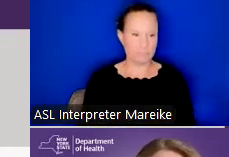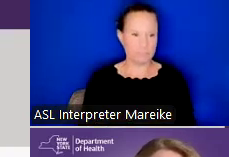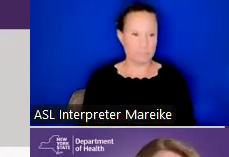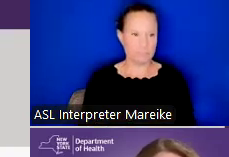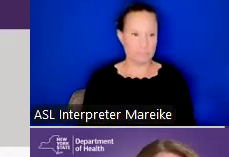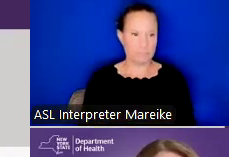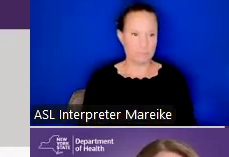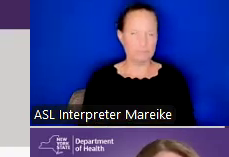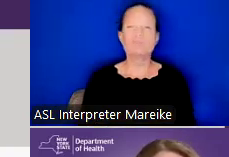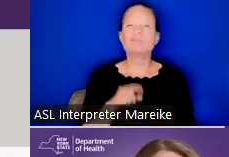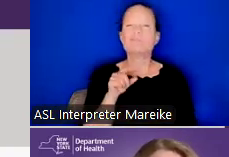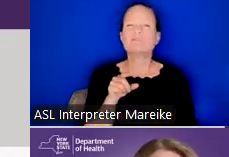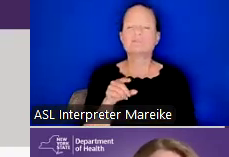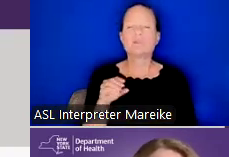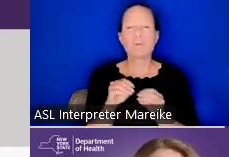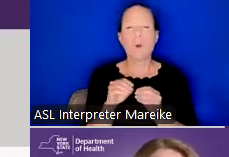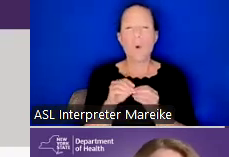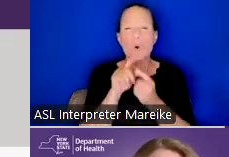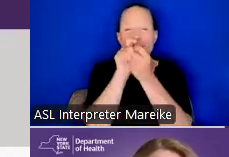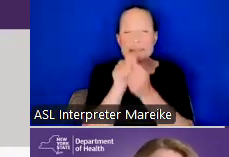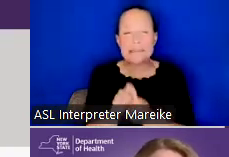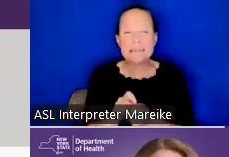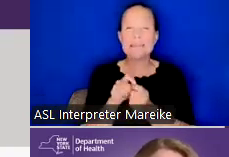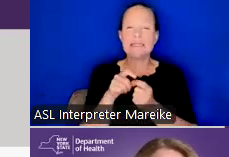Here's kind of my more deep dive into